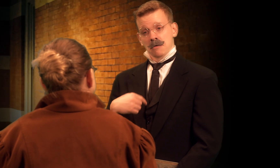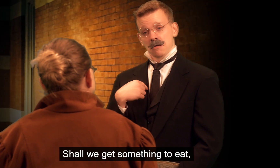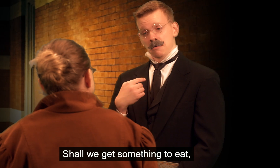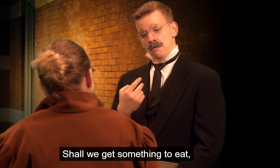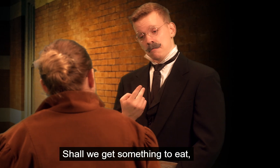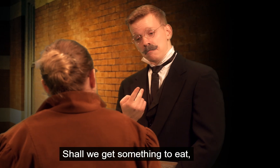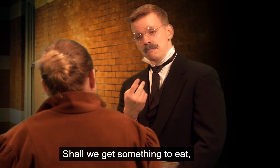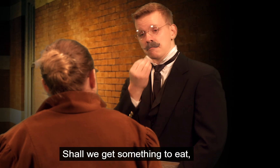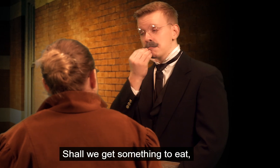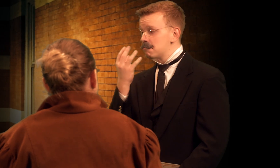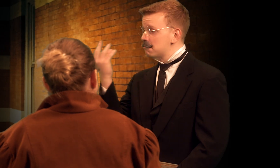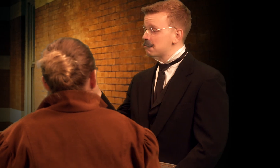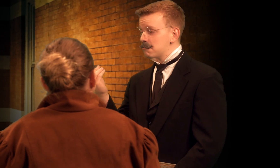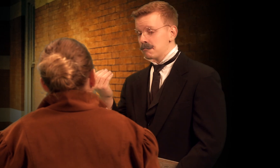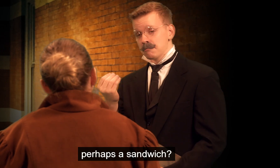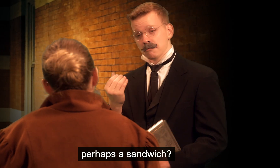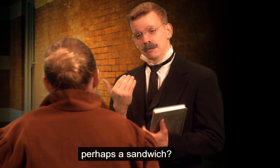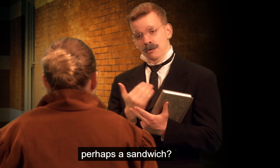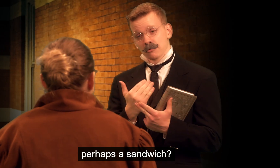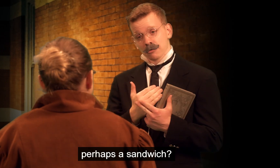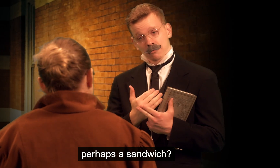Shall we get something to eat? Perhaps a sandwich.